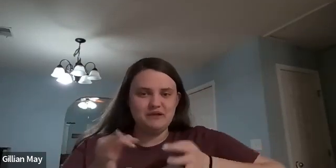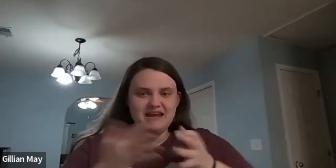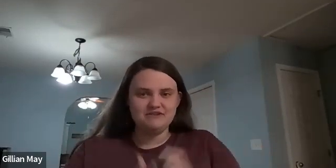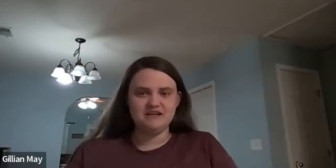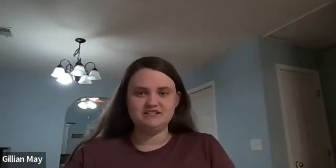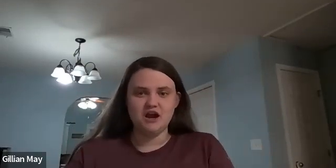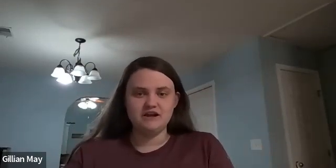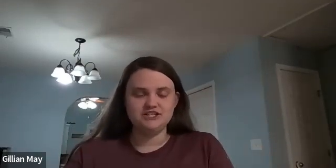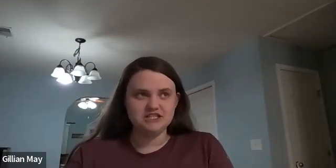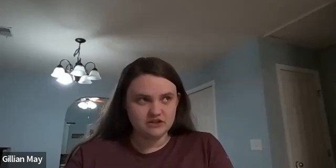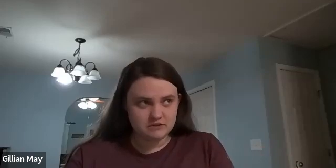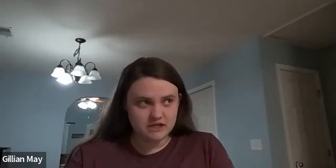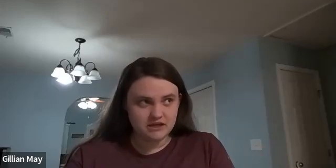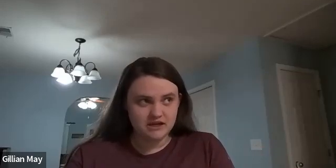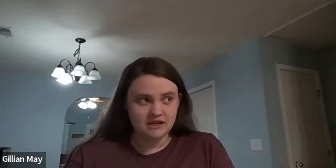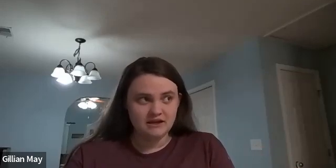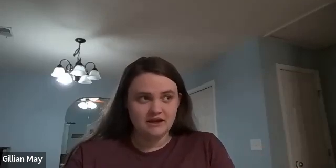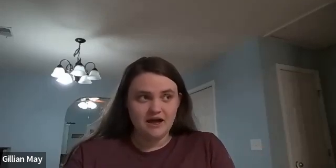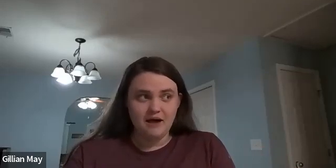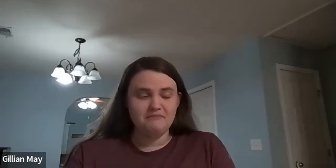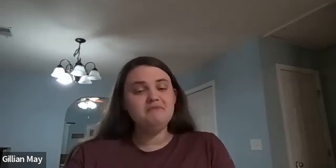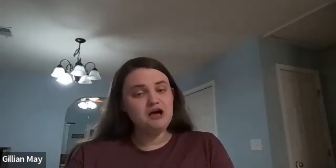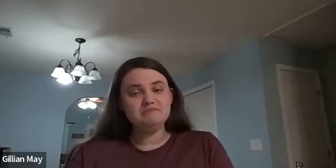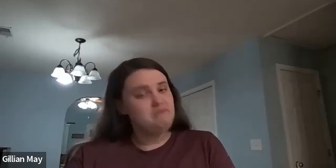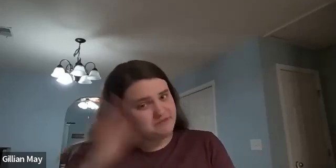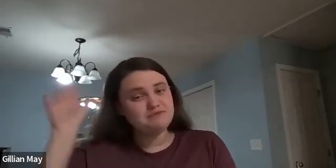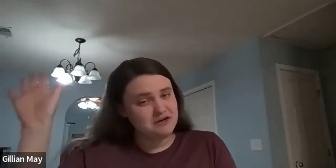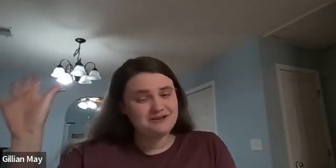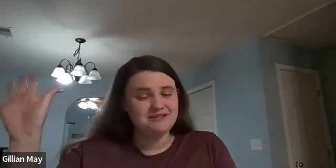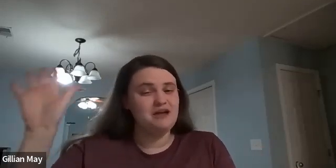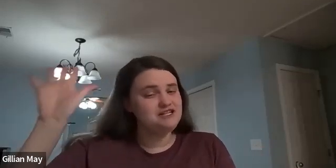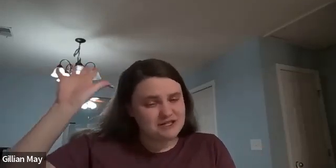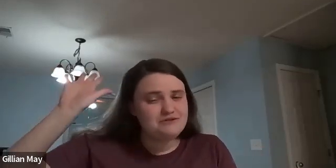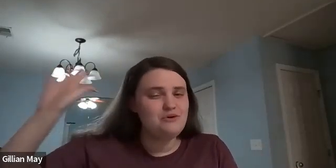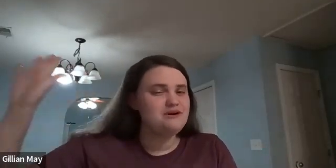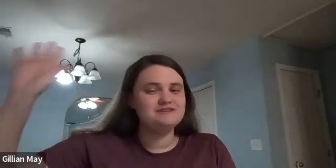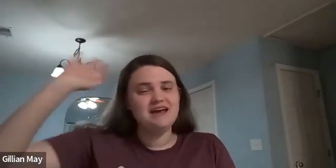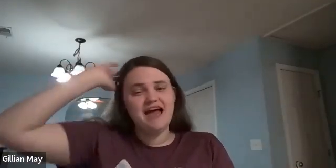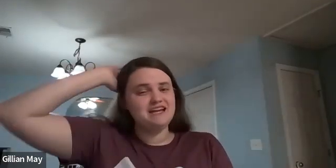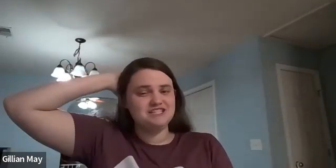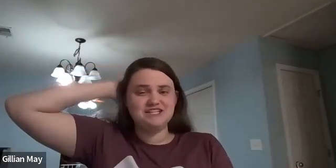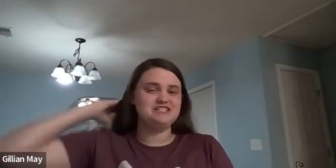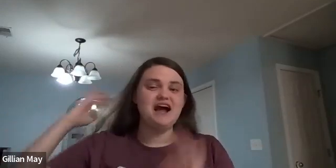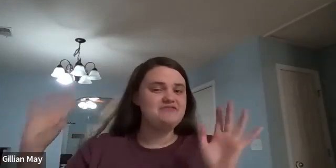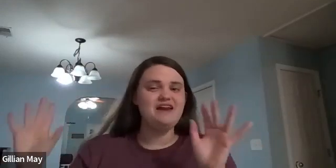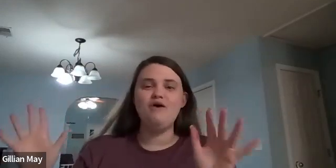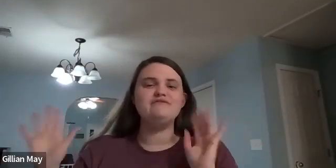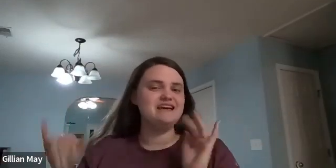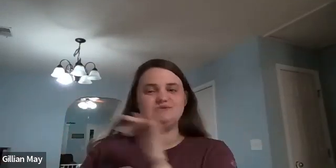explain everything to her. And she looked at me, and my mom's a smart cookie. Okay. She works with lawyers, and she's got that whole finesse with